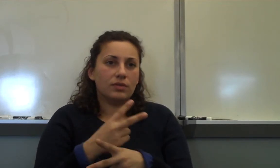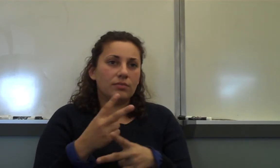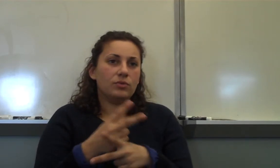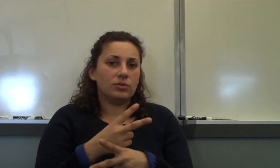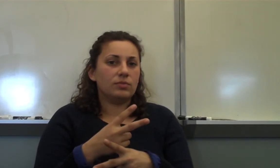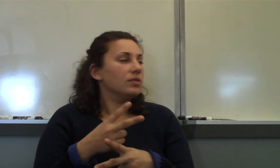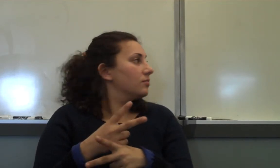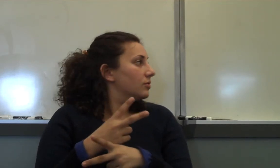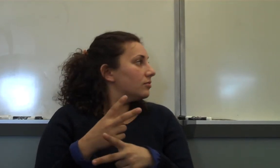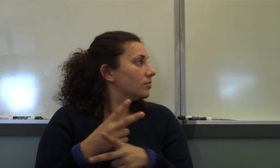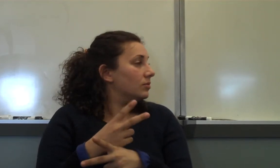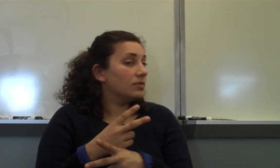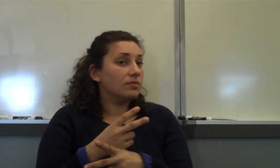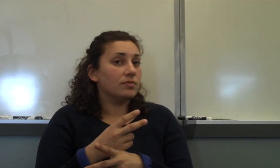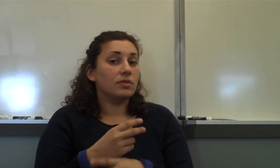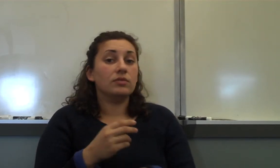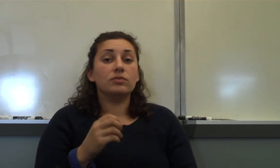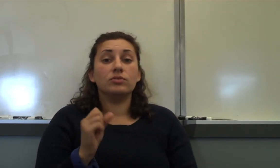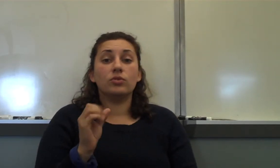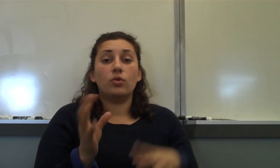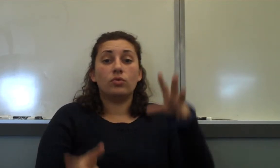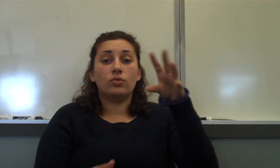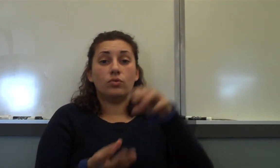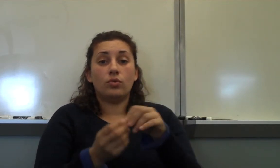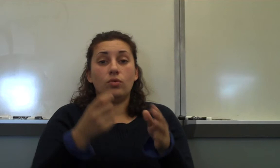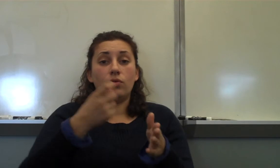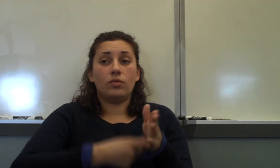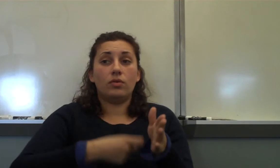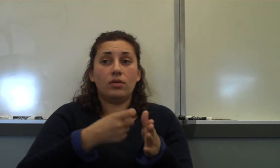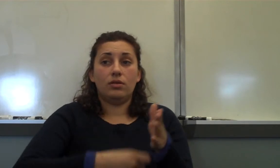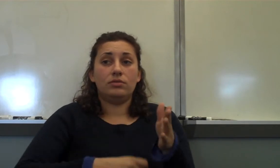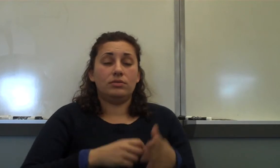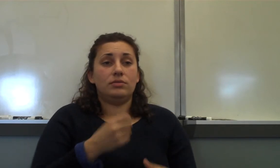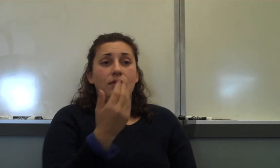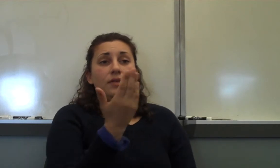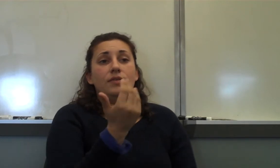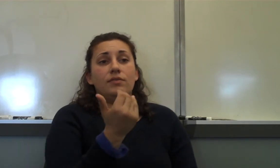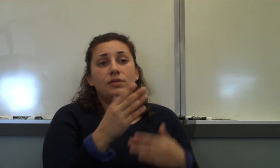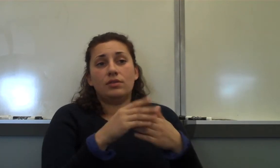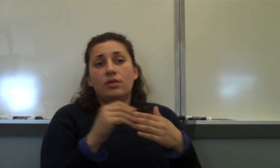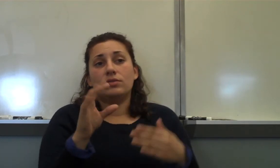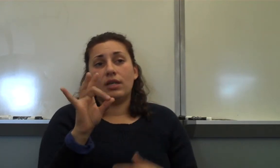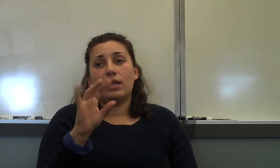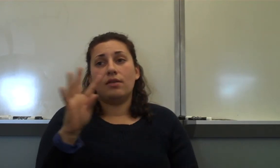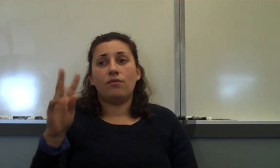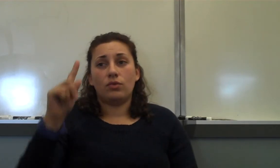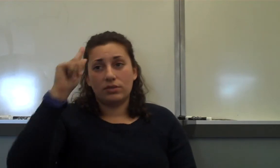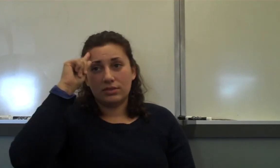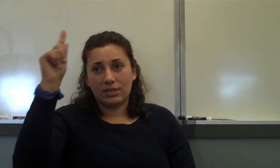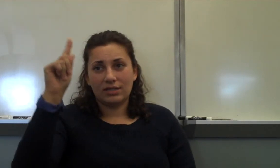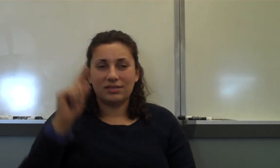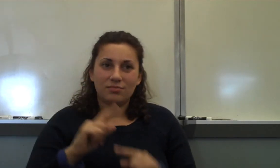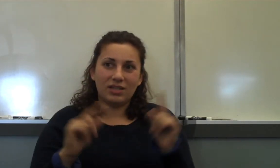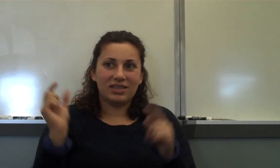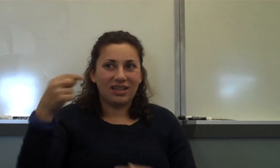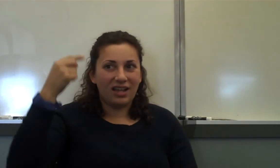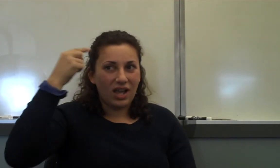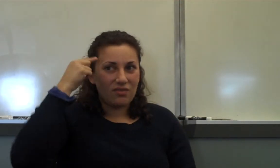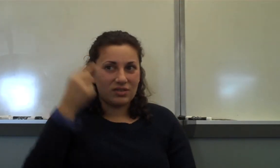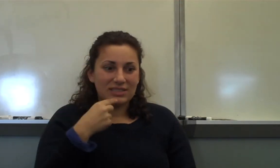1584 is the actual cost of the tennis balls. And then the governor comes in and says, oh, I want some money. He does this every time we